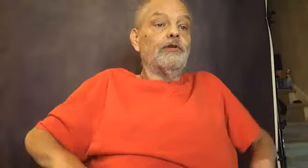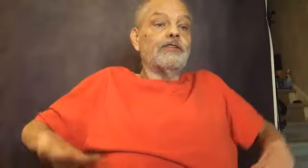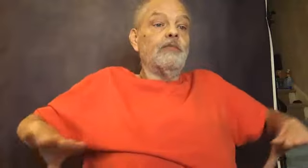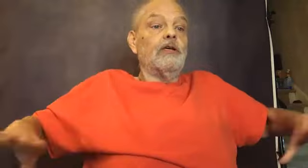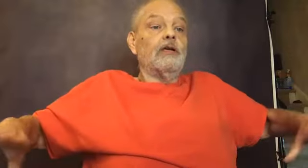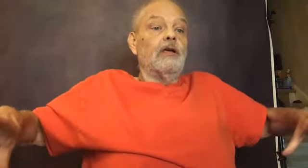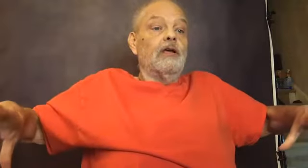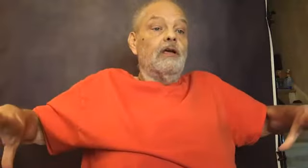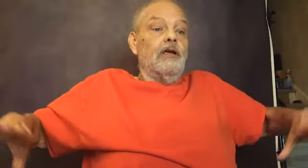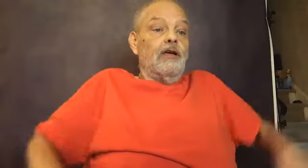see me.